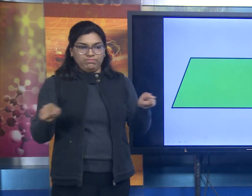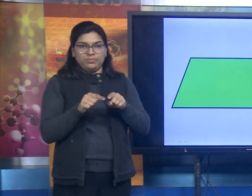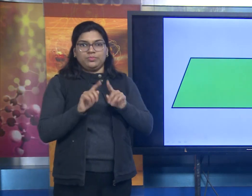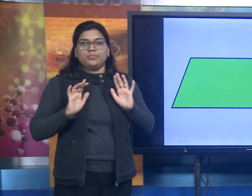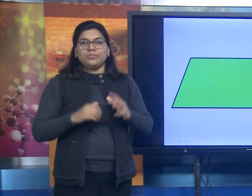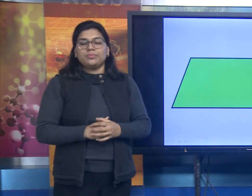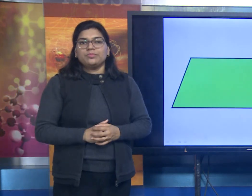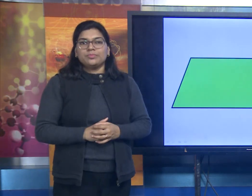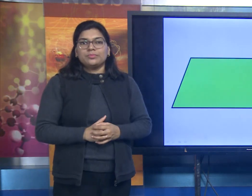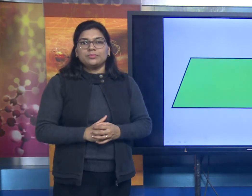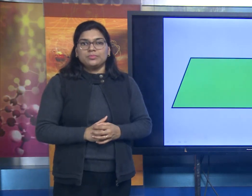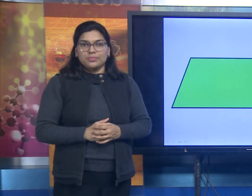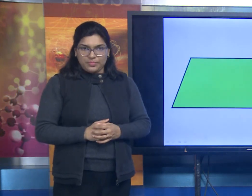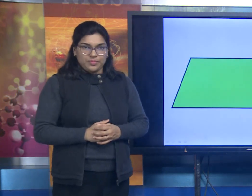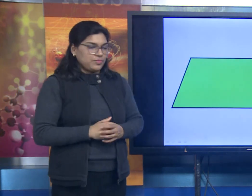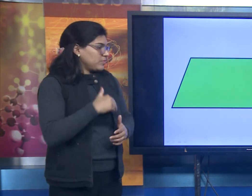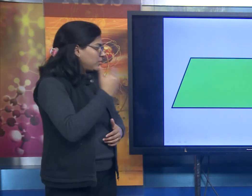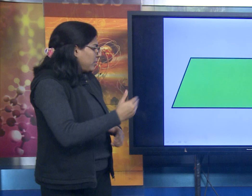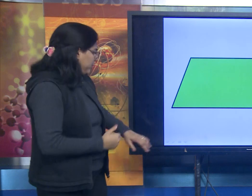Now this is also a polygon.